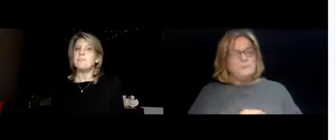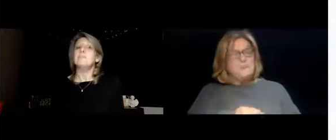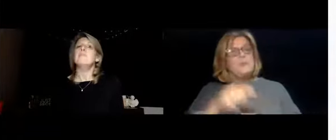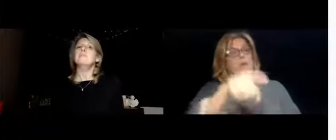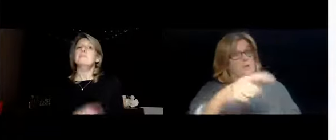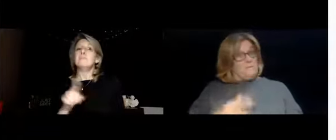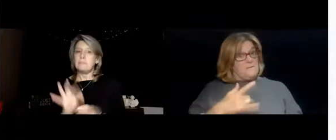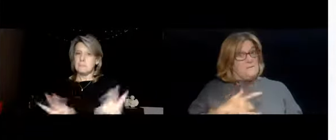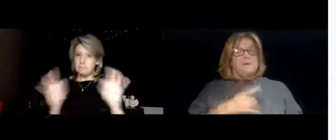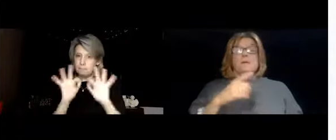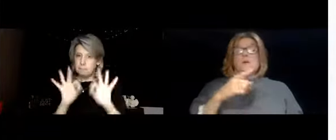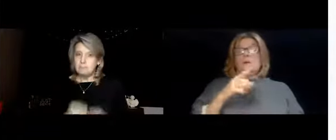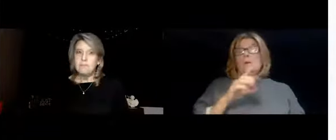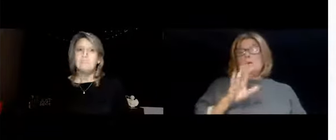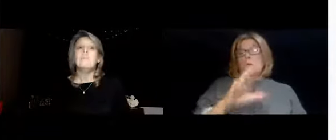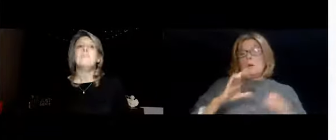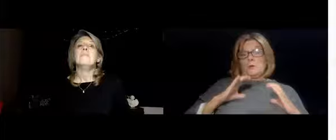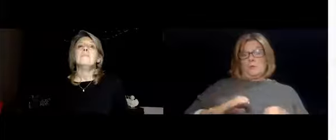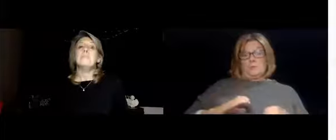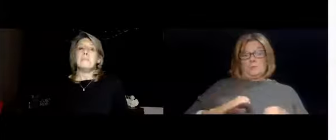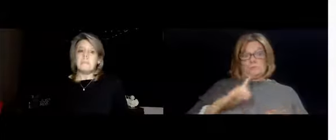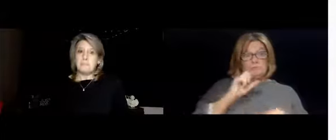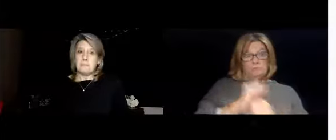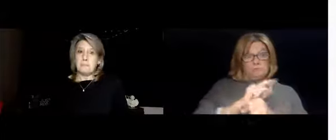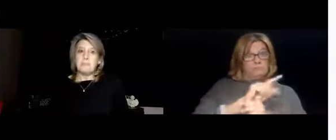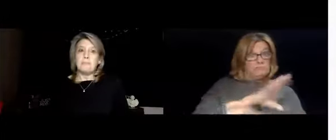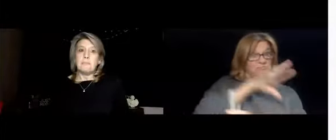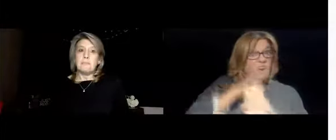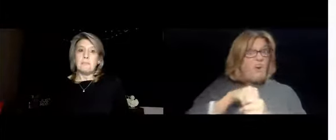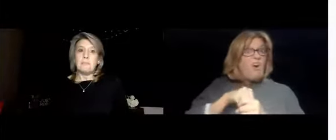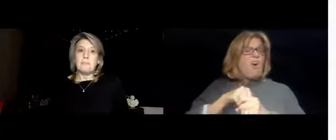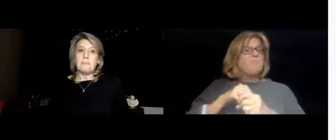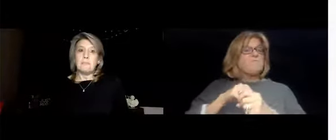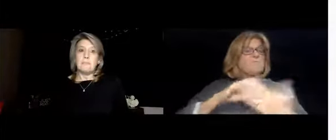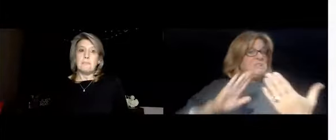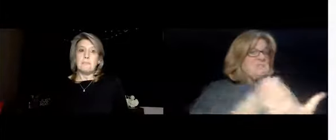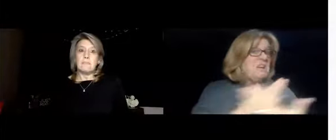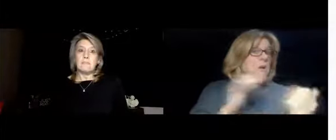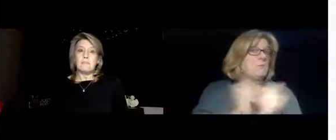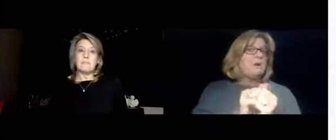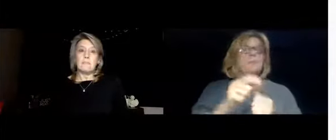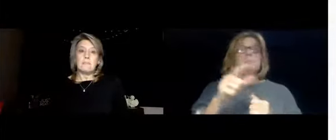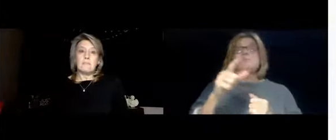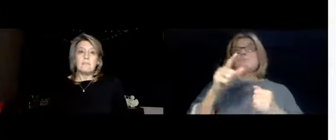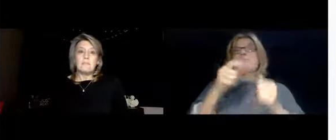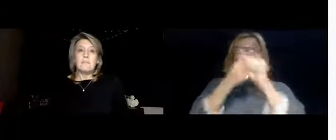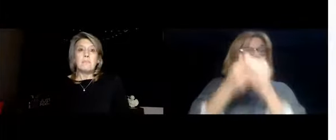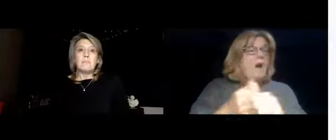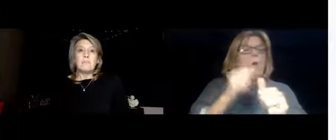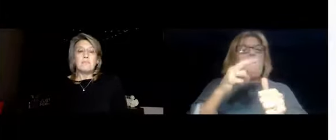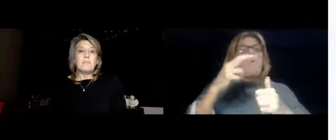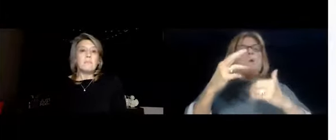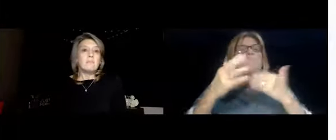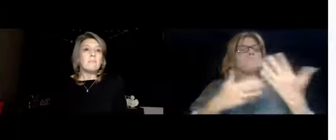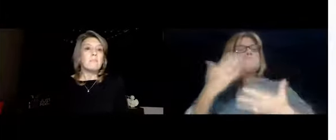own consumer and to suit their needs. That is important. Now, do your consumers, are they involved